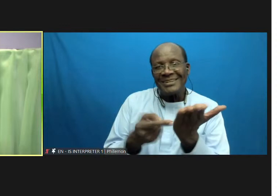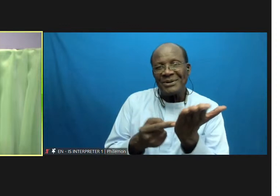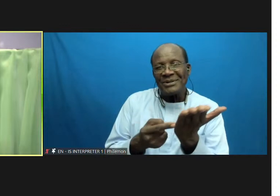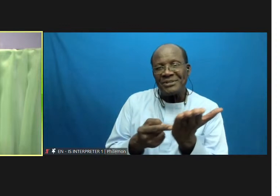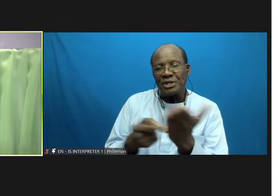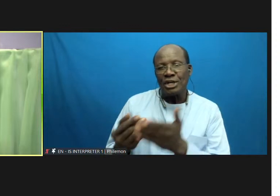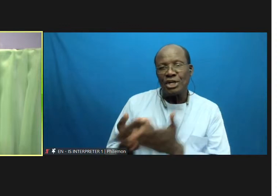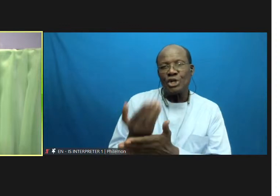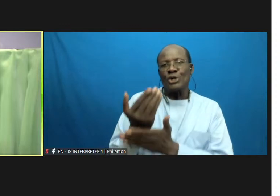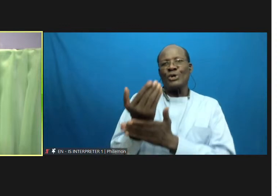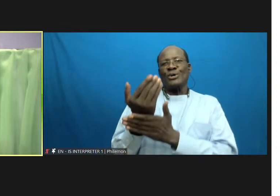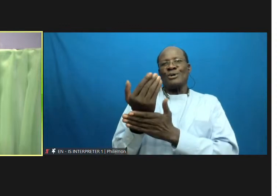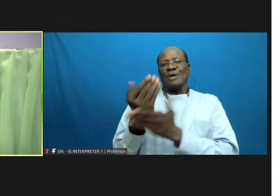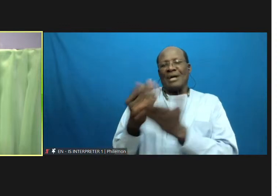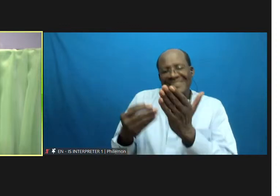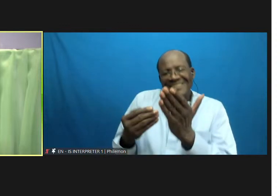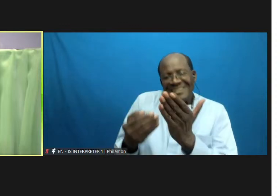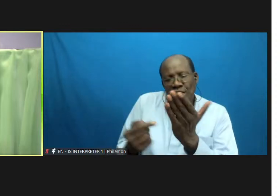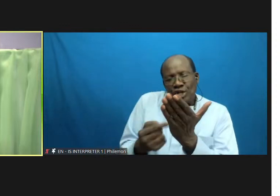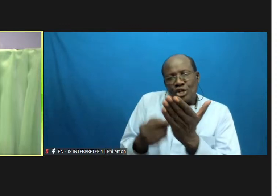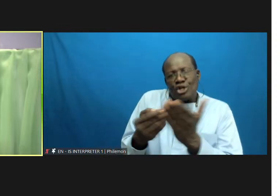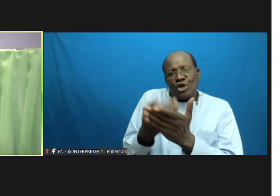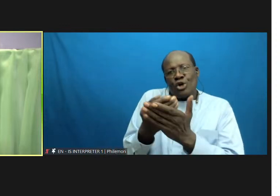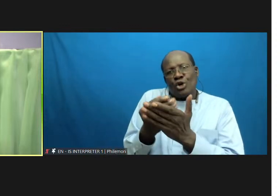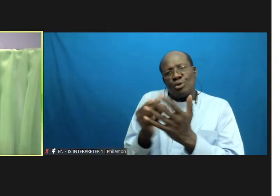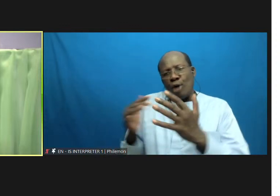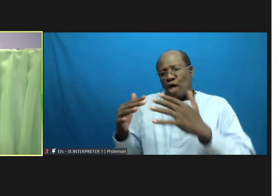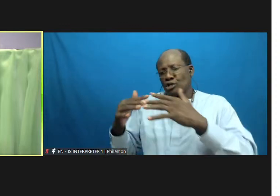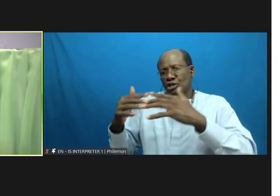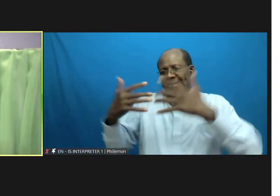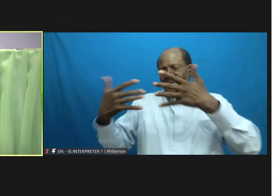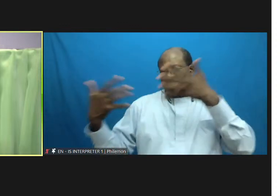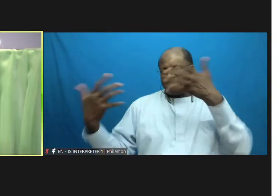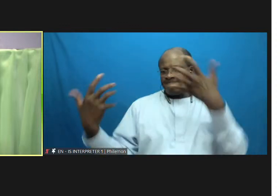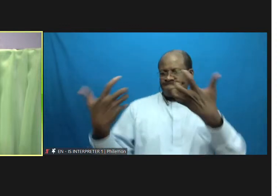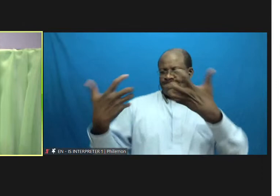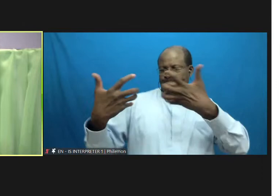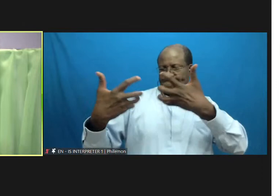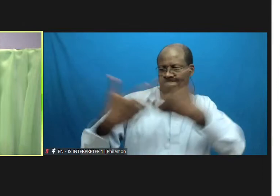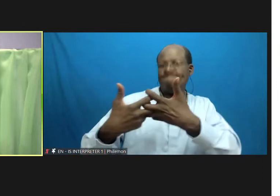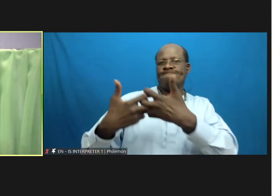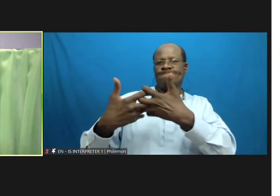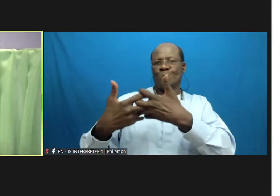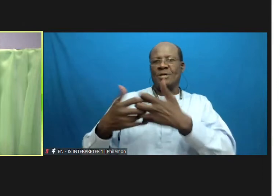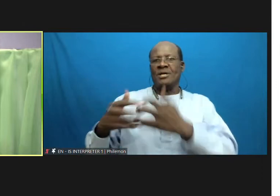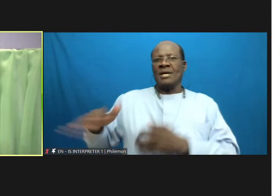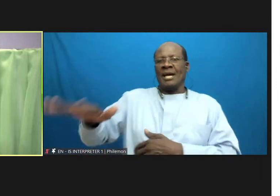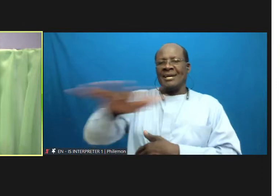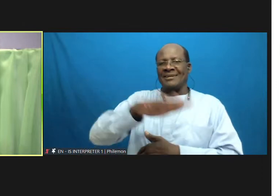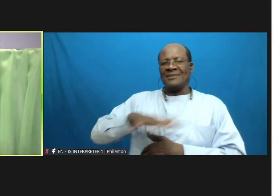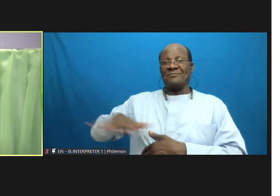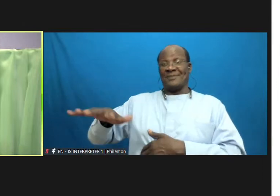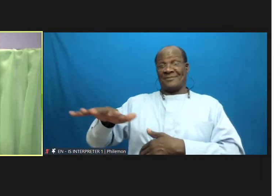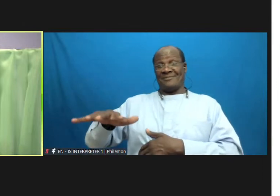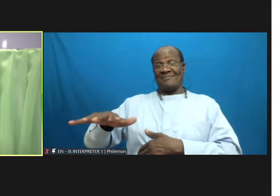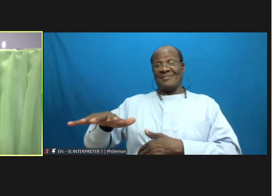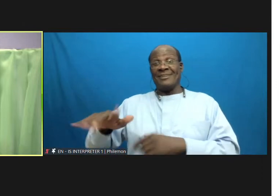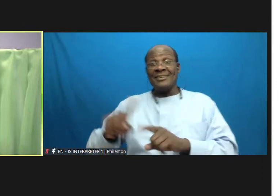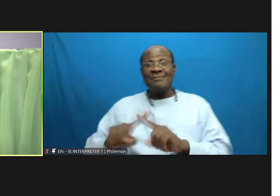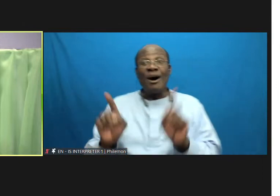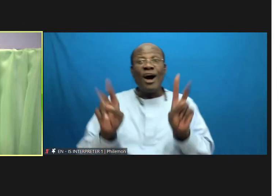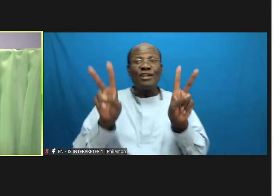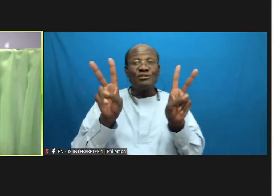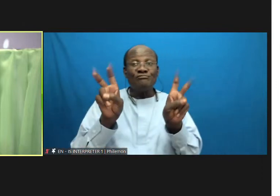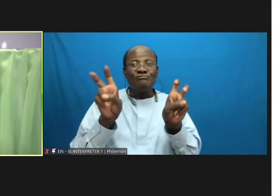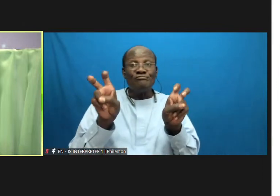harmony with the environment. Like in many other sessions, the issue of data for better urban